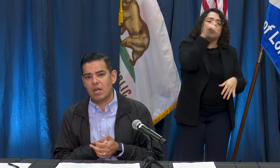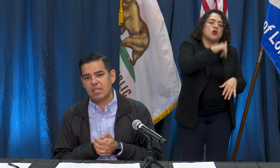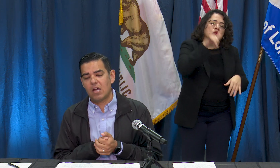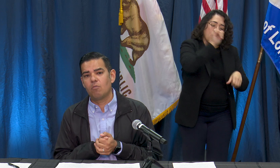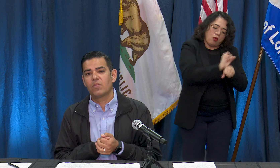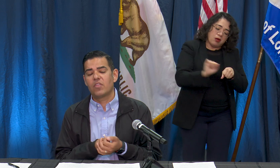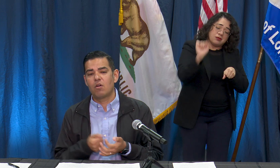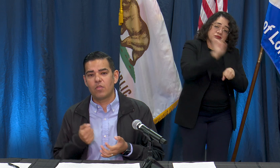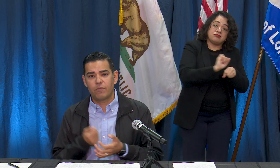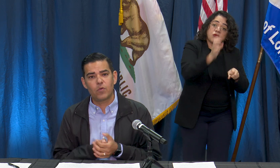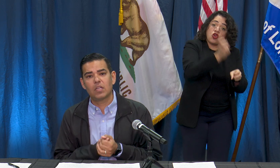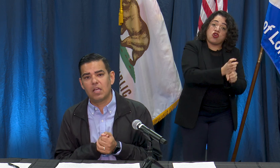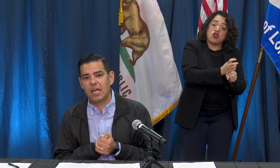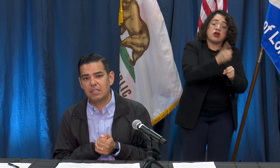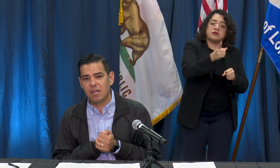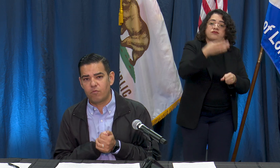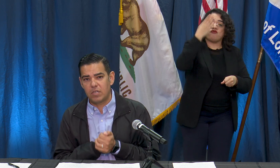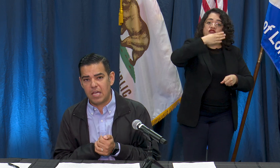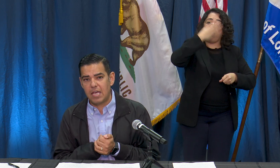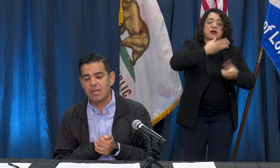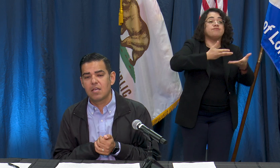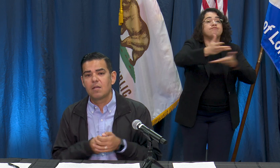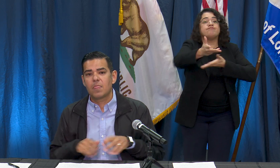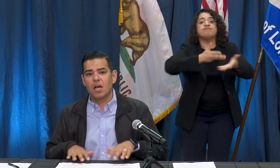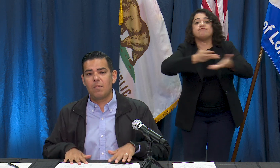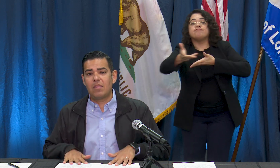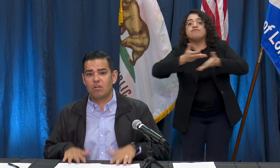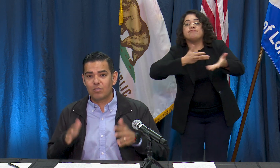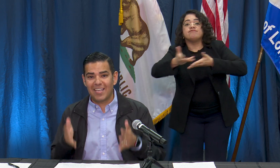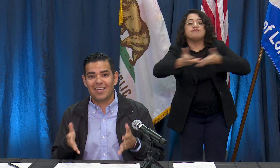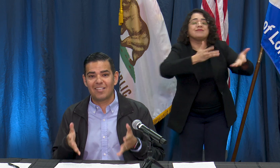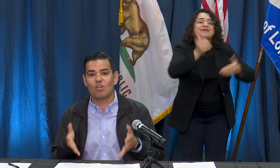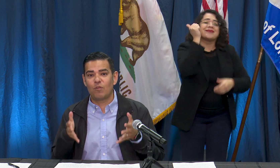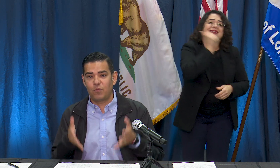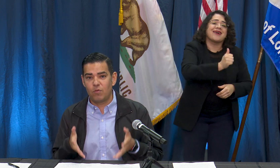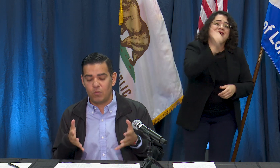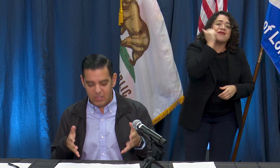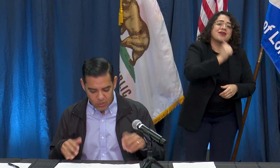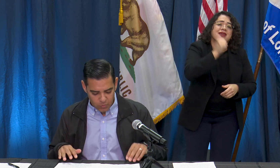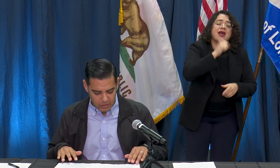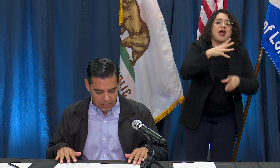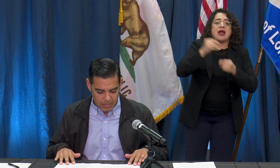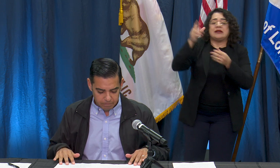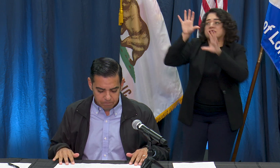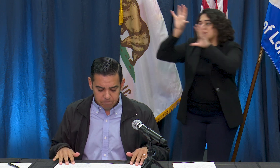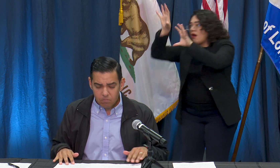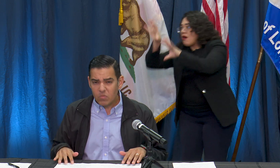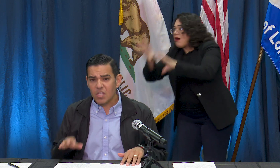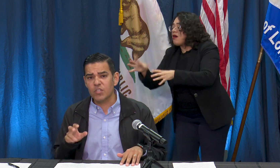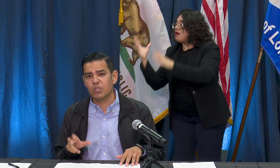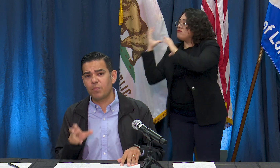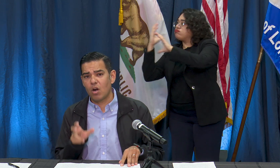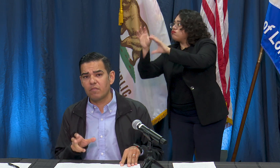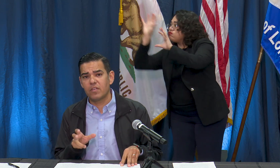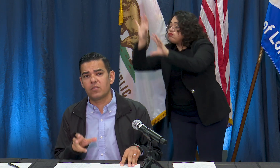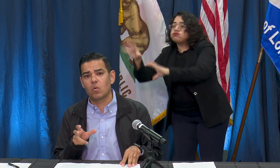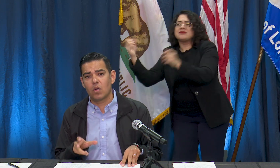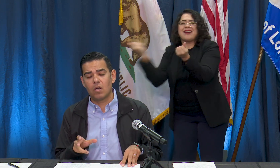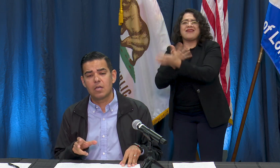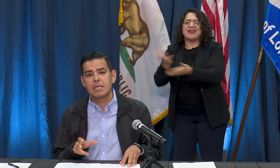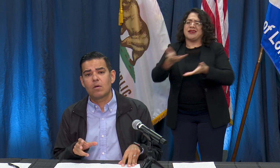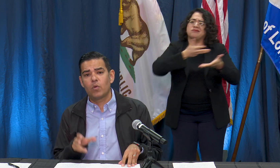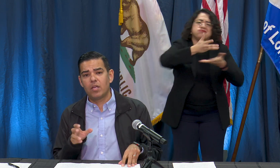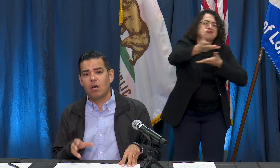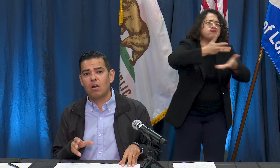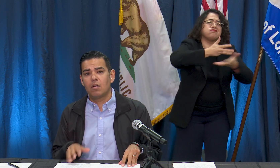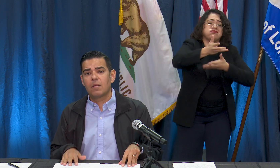out there right now. They're on the front lines every day, and they're getting us our food that we desperately need. And so as part of this